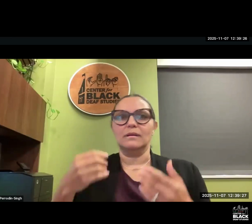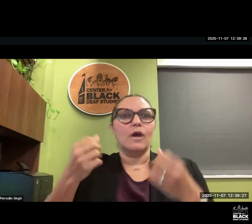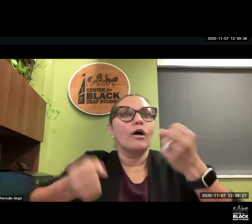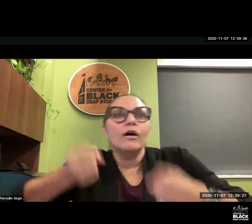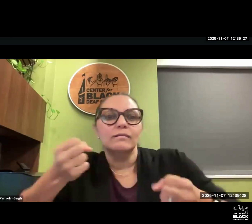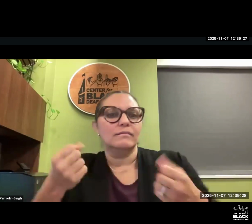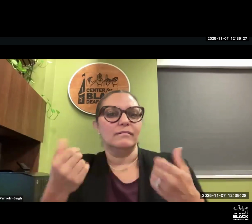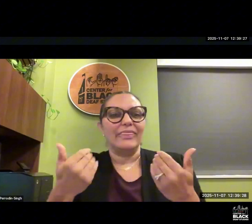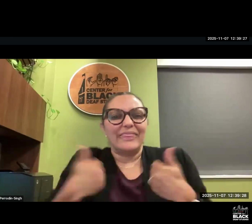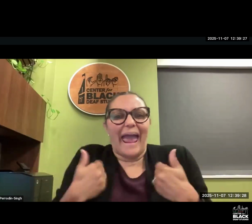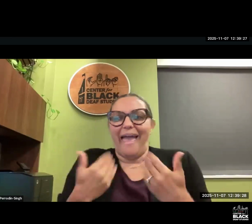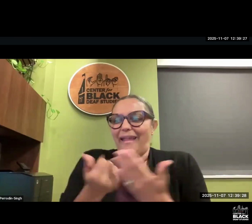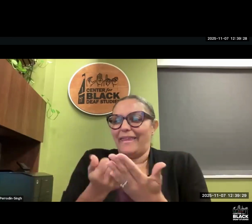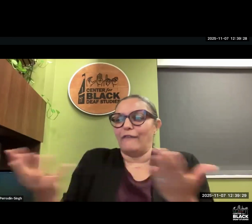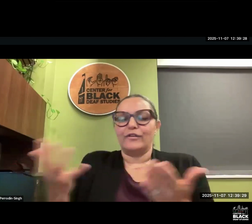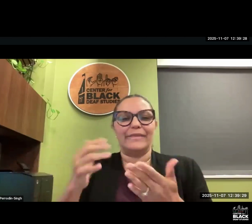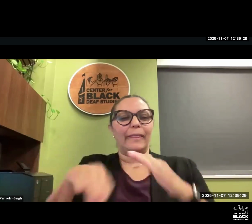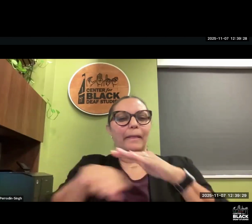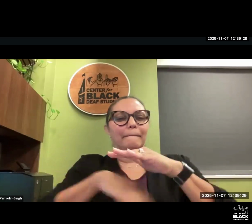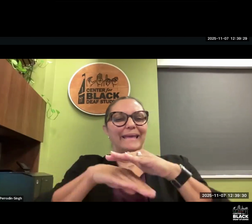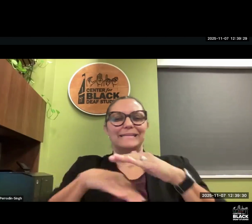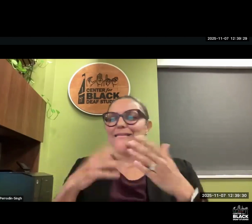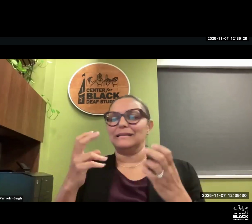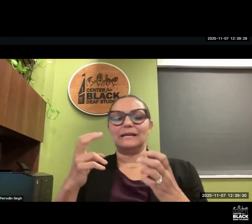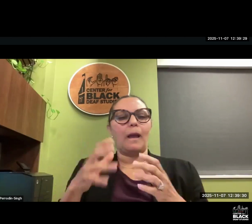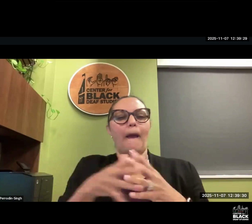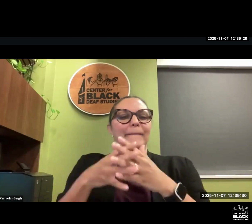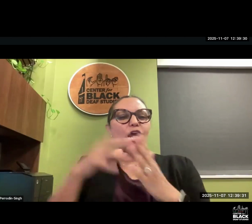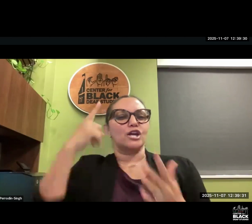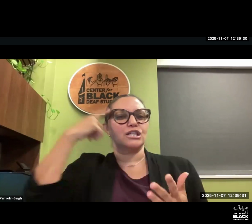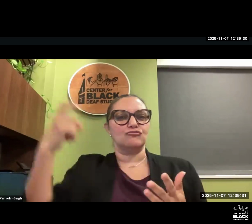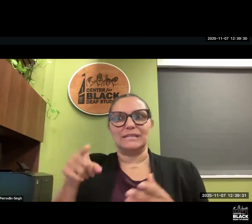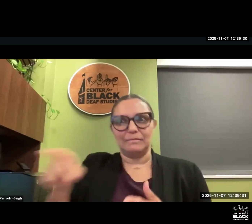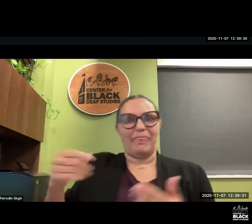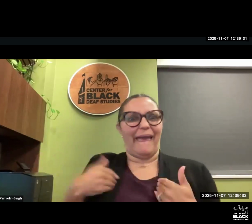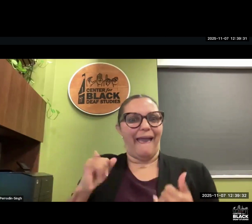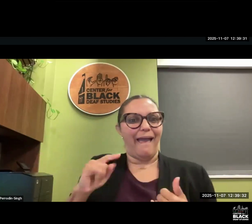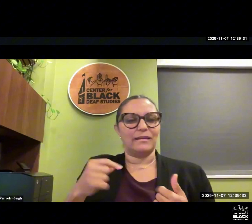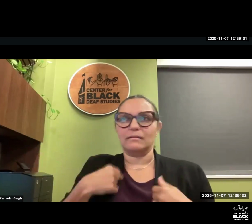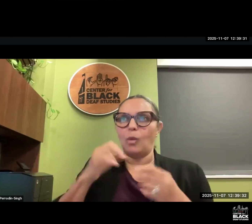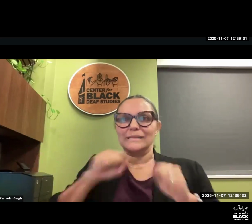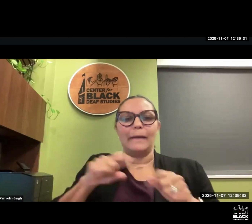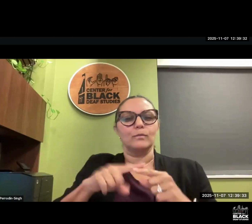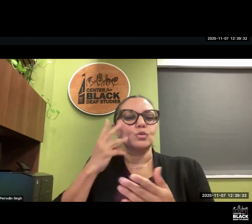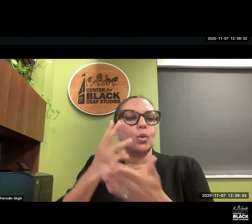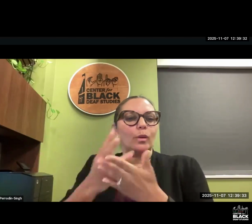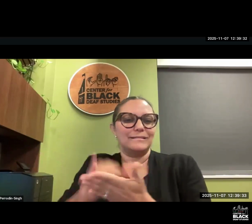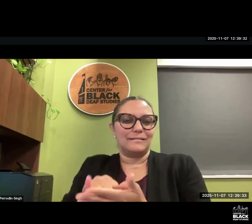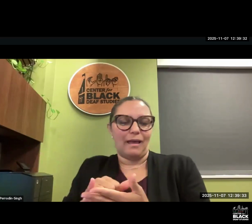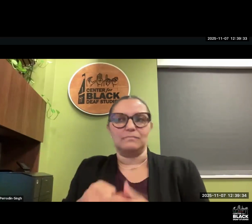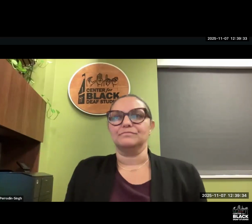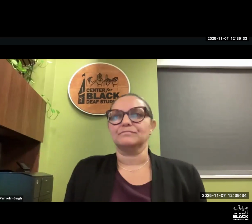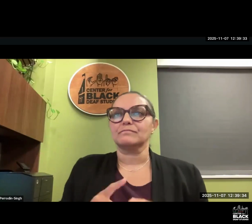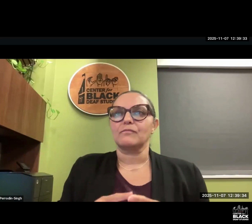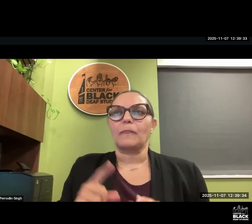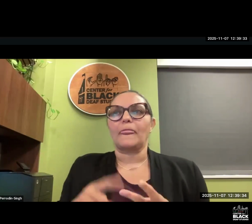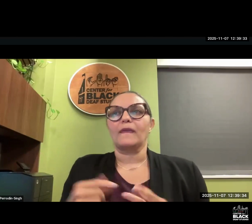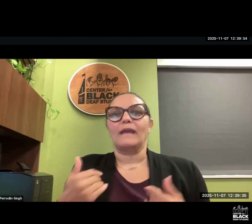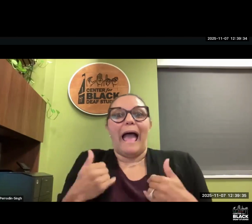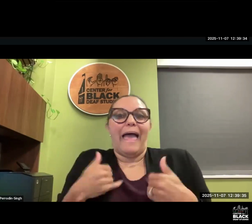getting opportunities. They who didn't have job opportunities, who didn't have white professionals